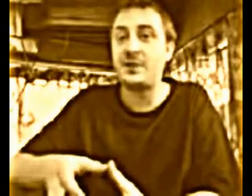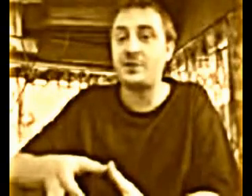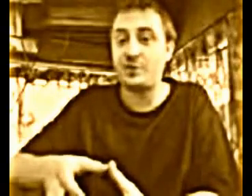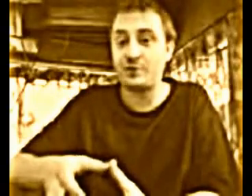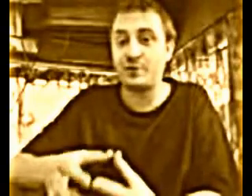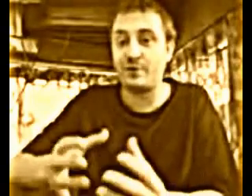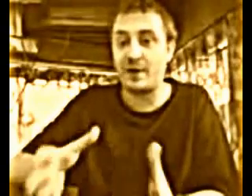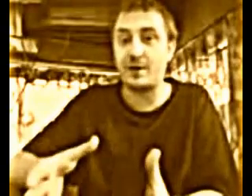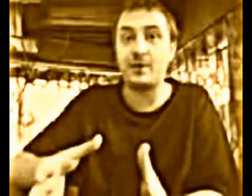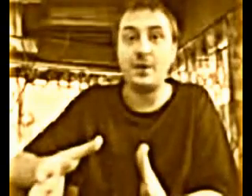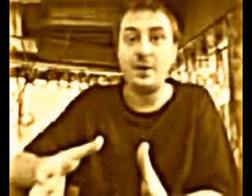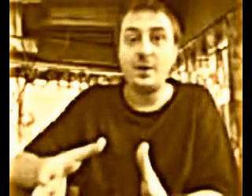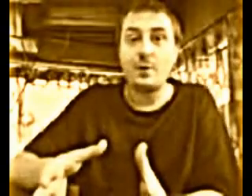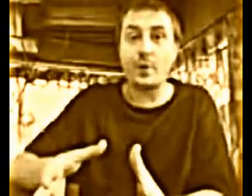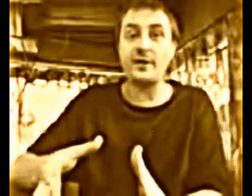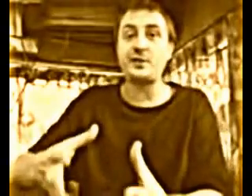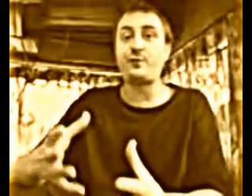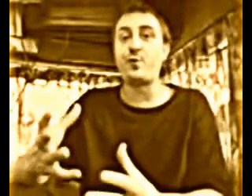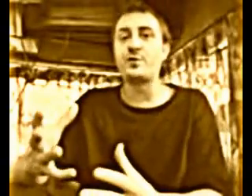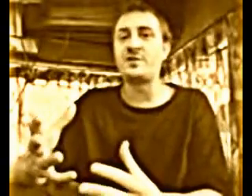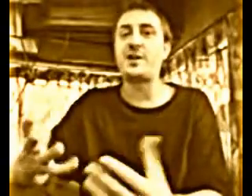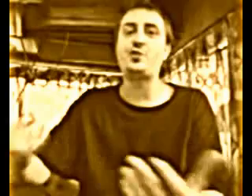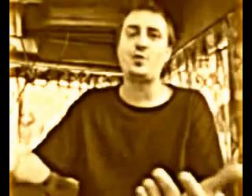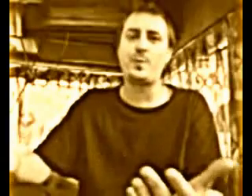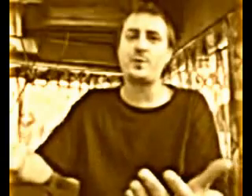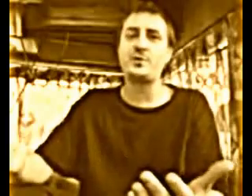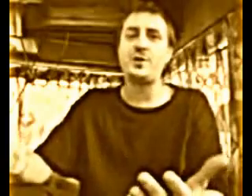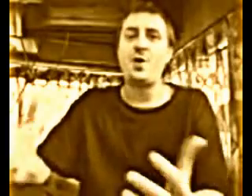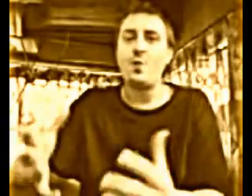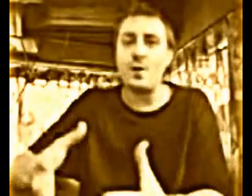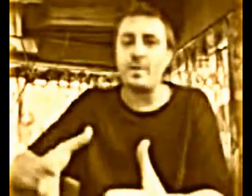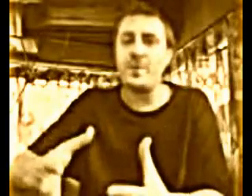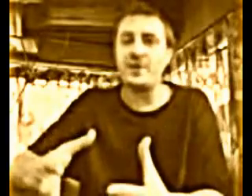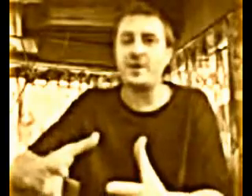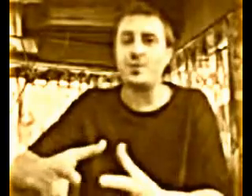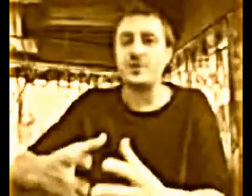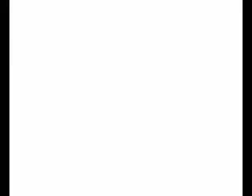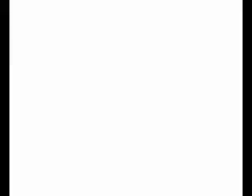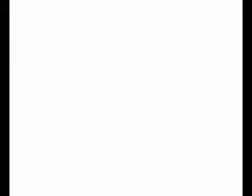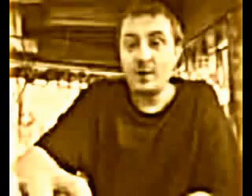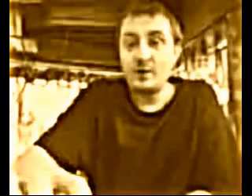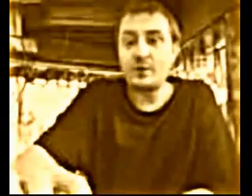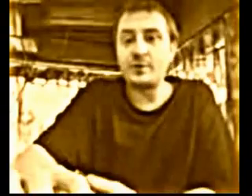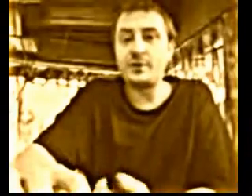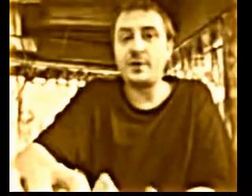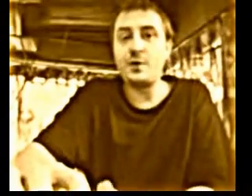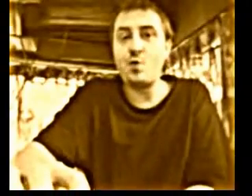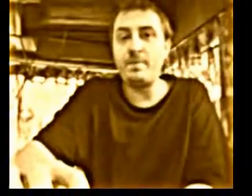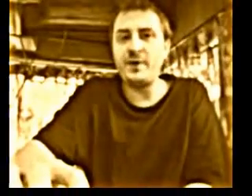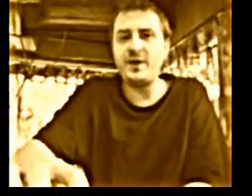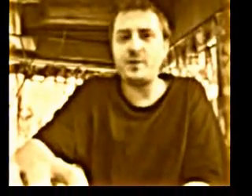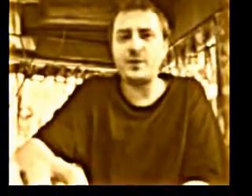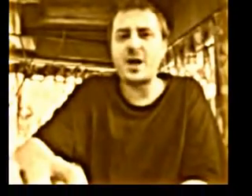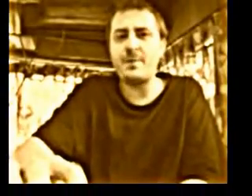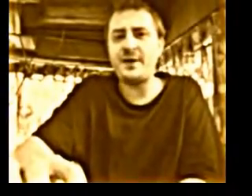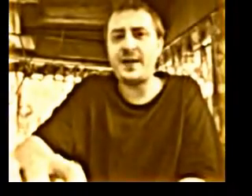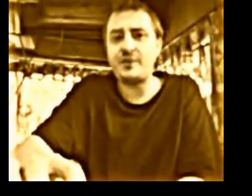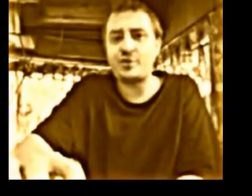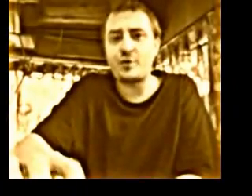teach children there. Raises for state troopers, $1 billion retirement. There's the $1 billion in retirement, cancer